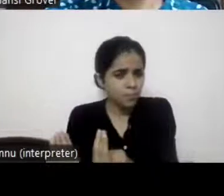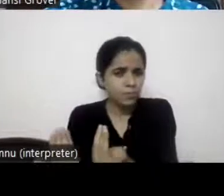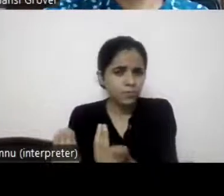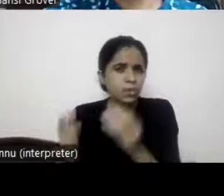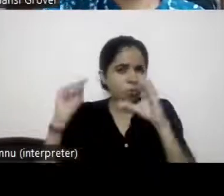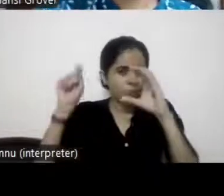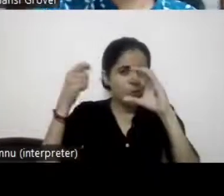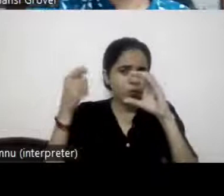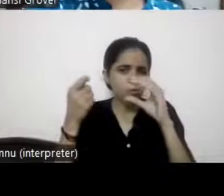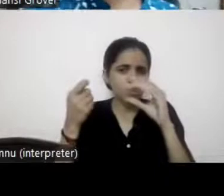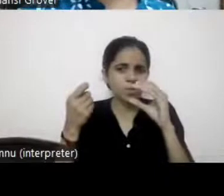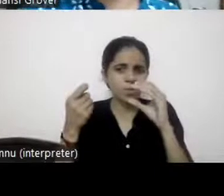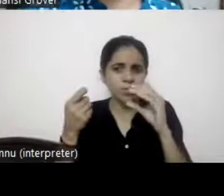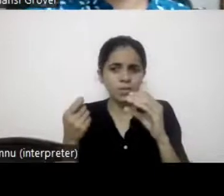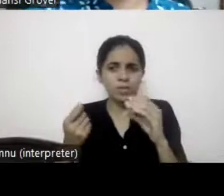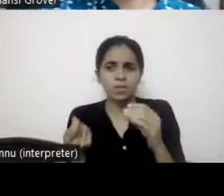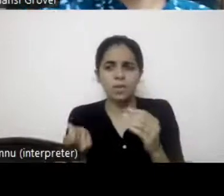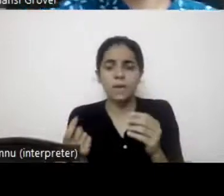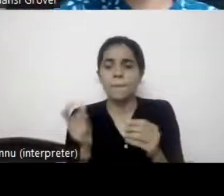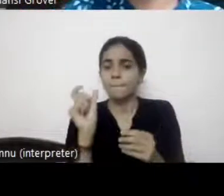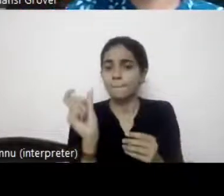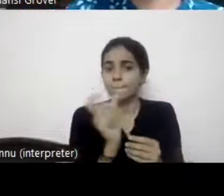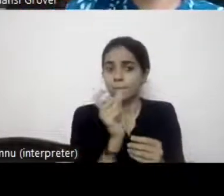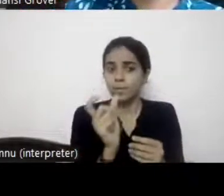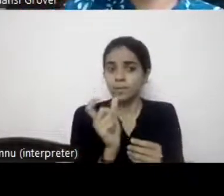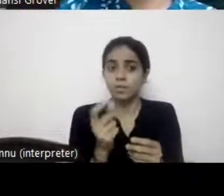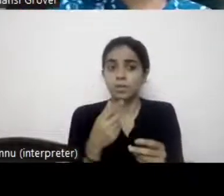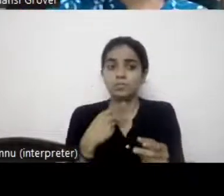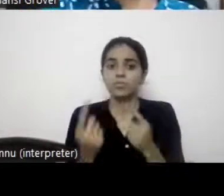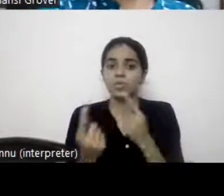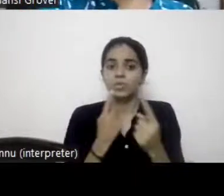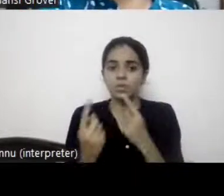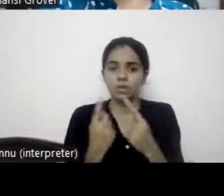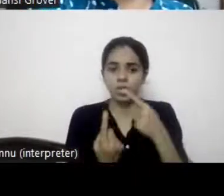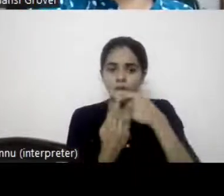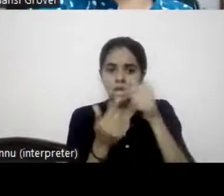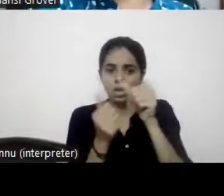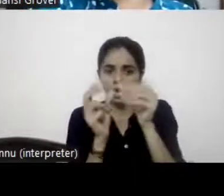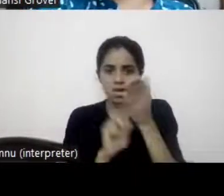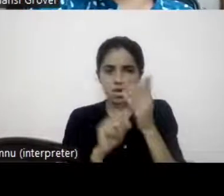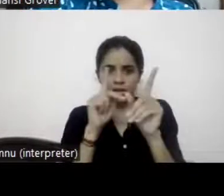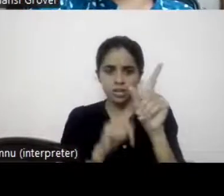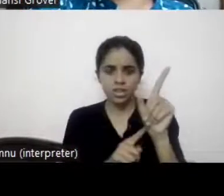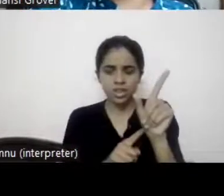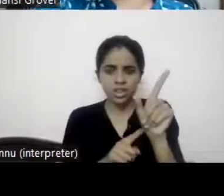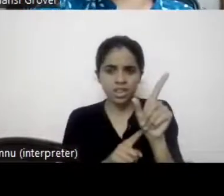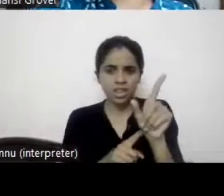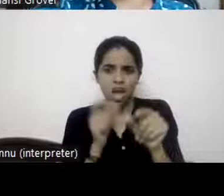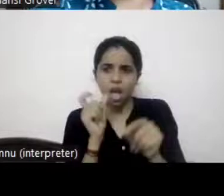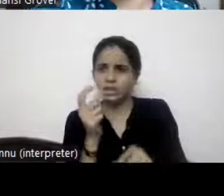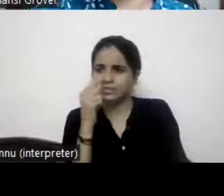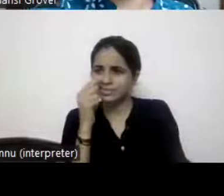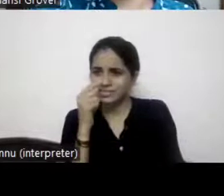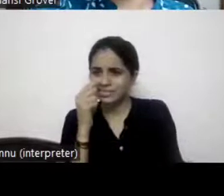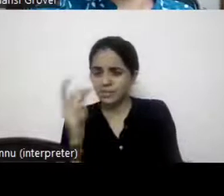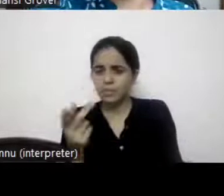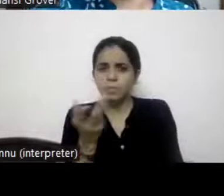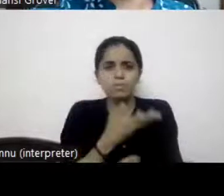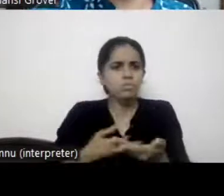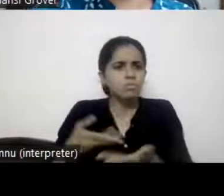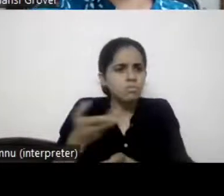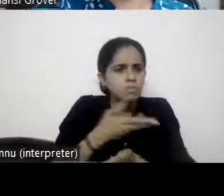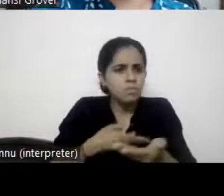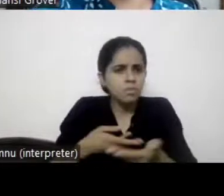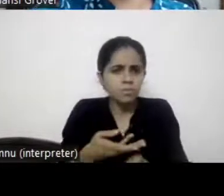end. Tanya Tichkasti talks about this idea of blindness as a problem to be fixed. And she talks